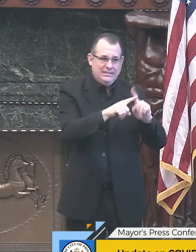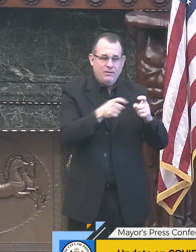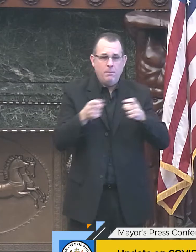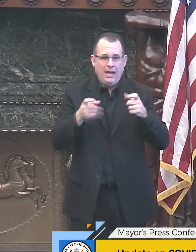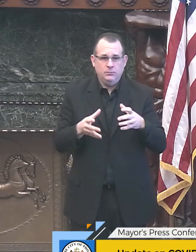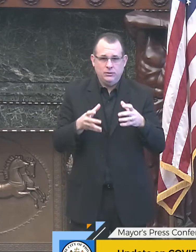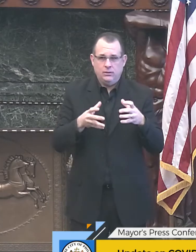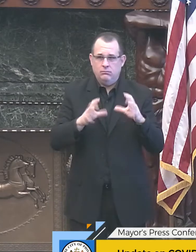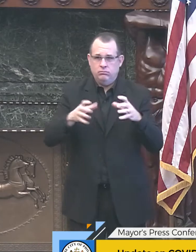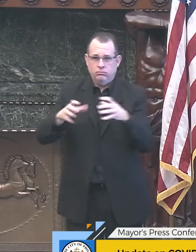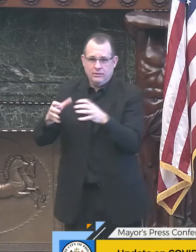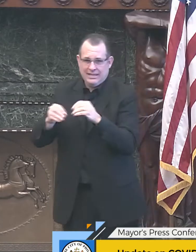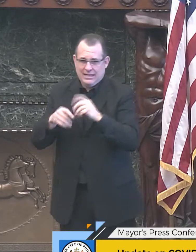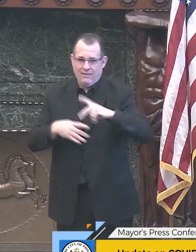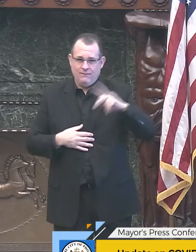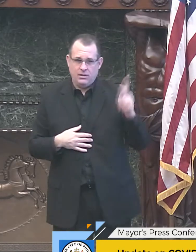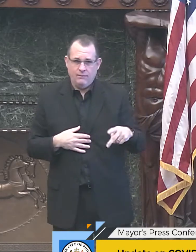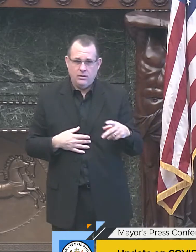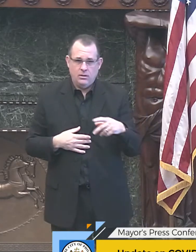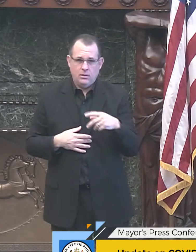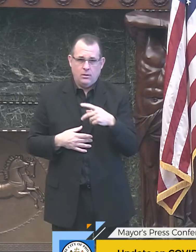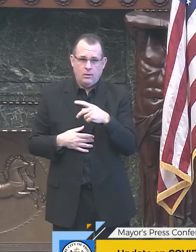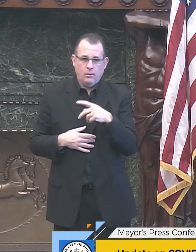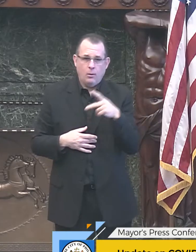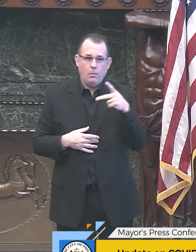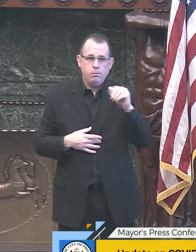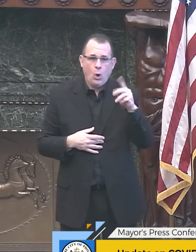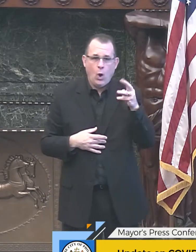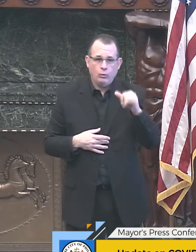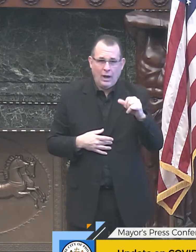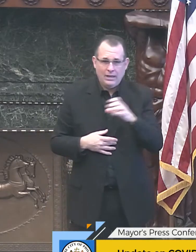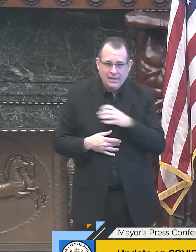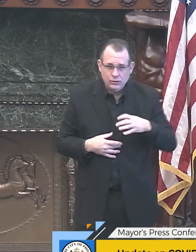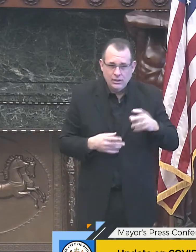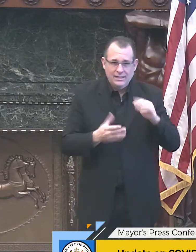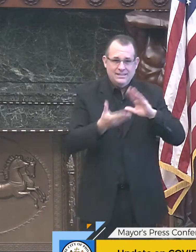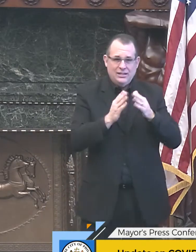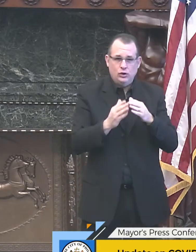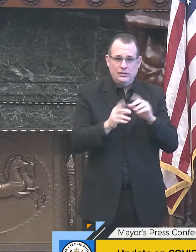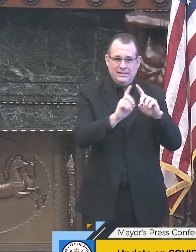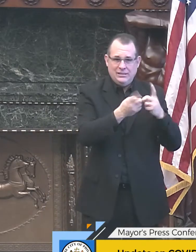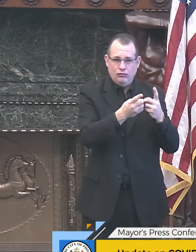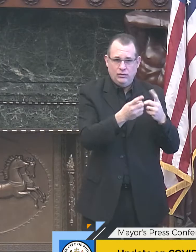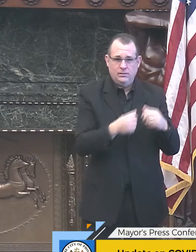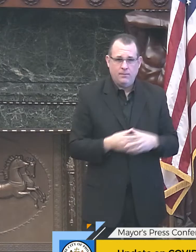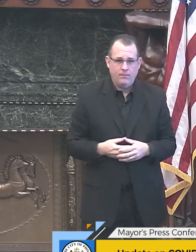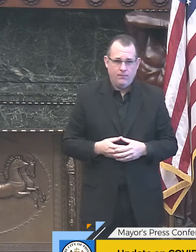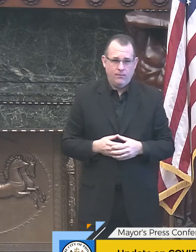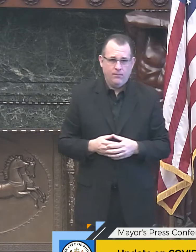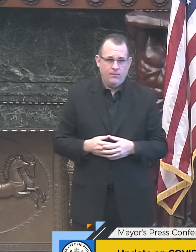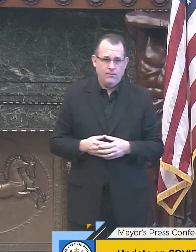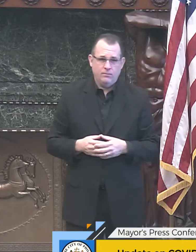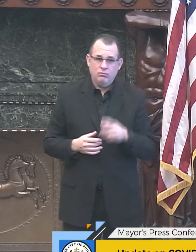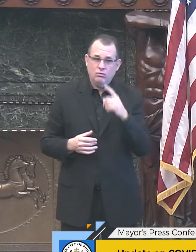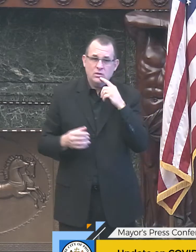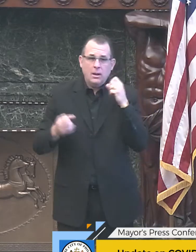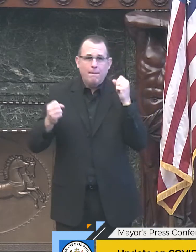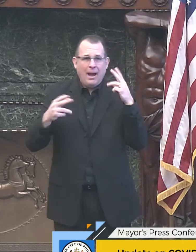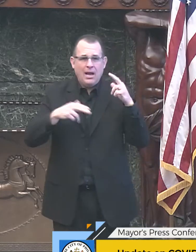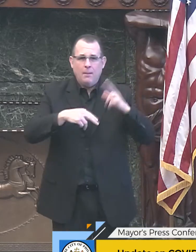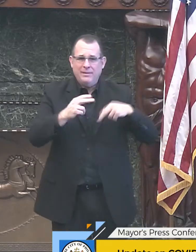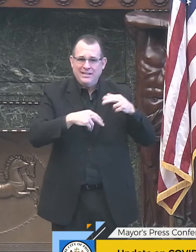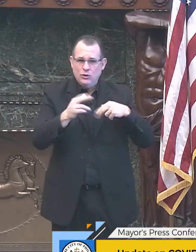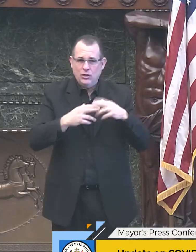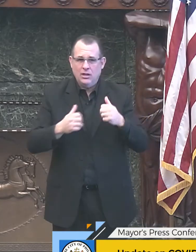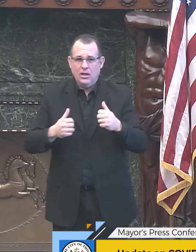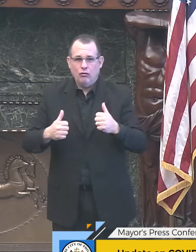the Parkway Council, and the Center City District. More than 36 commercial, cultural, and residential buildings from Center City